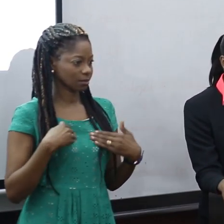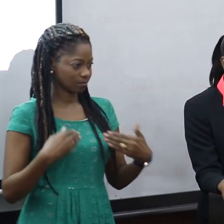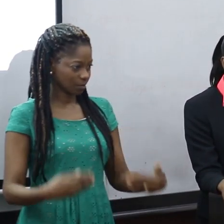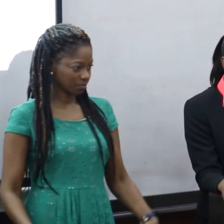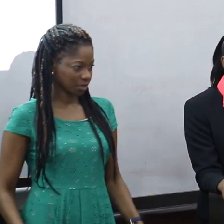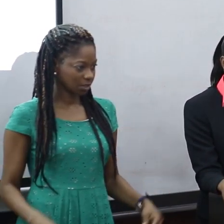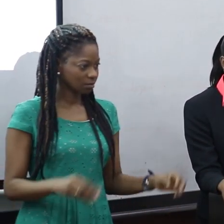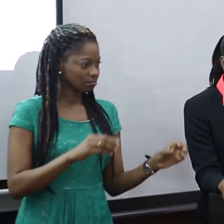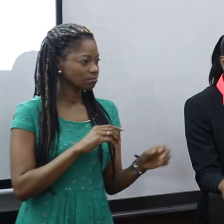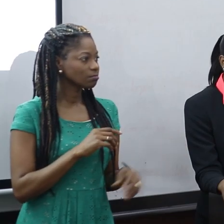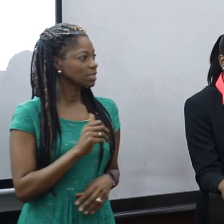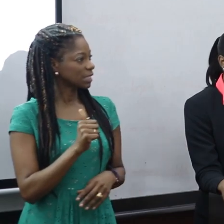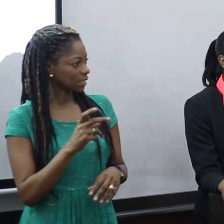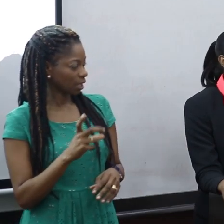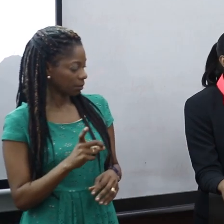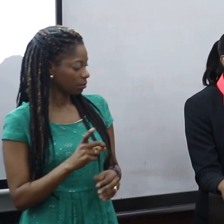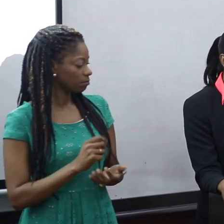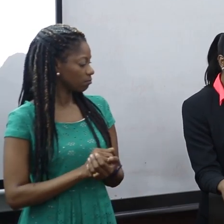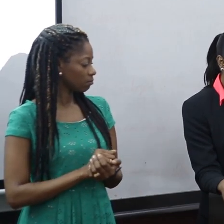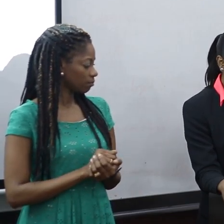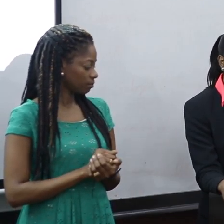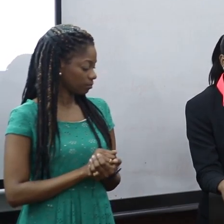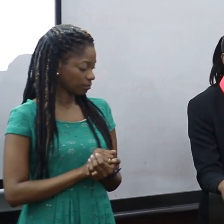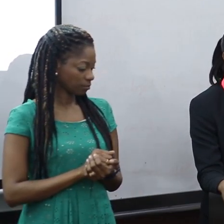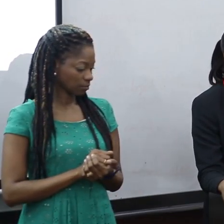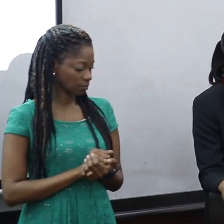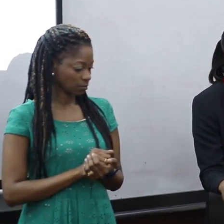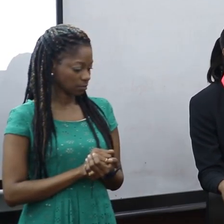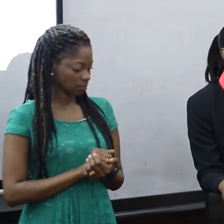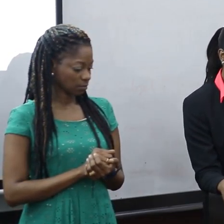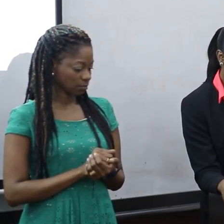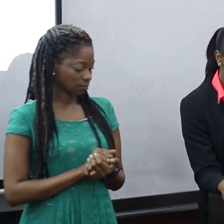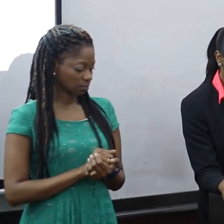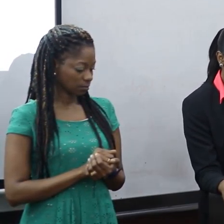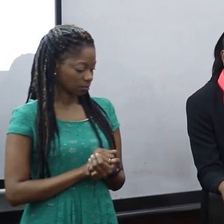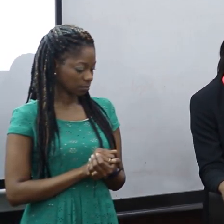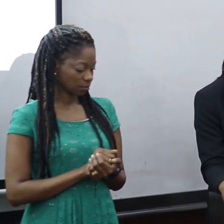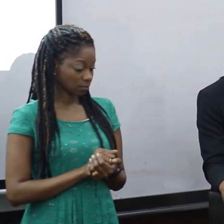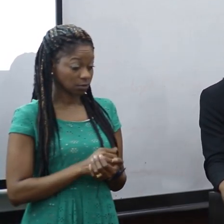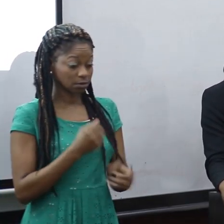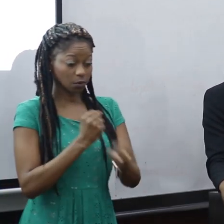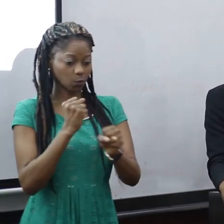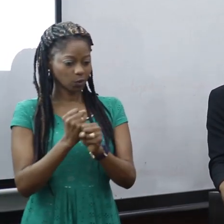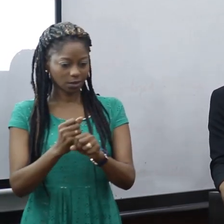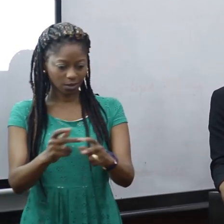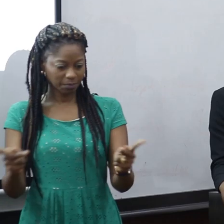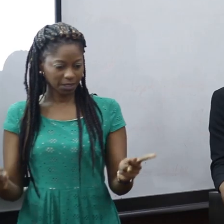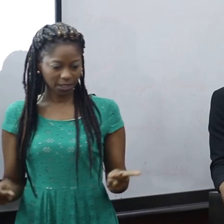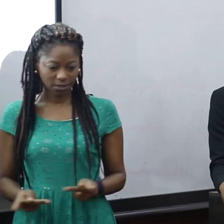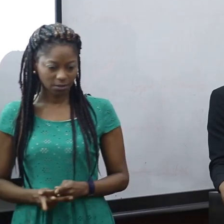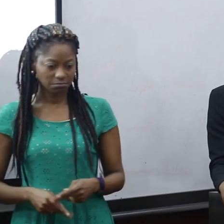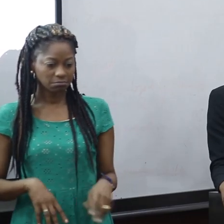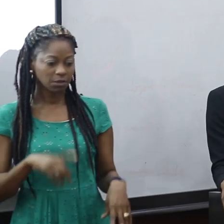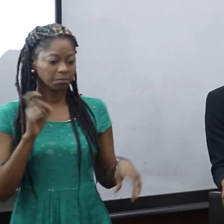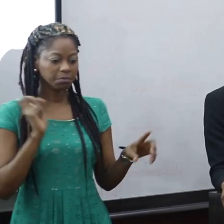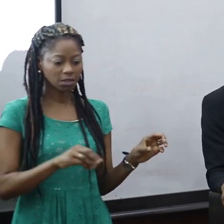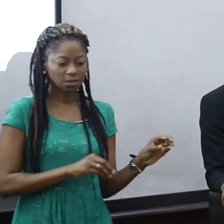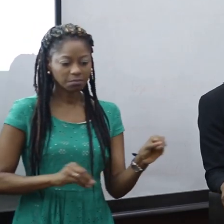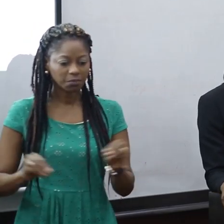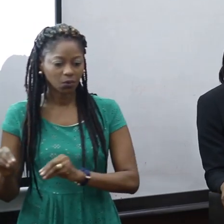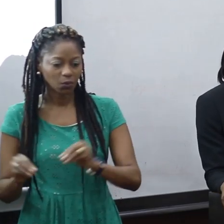day. But this is the minimum standard. At the modern workplace, this should mean more than a ramp, but